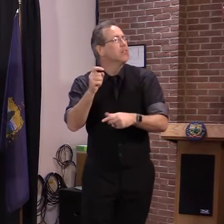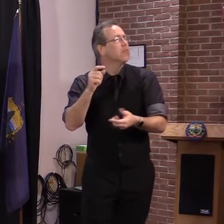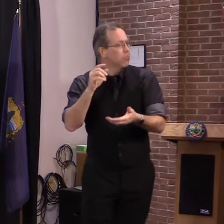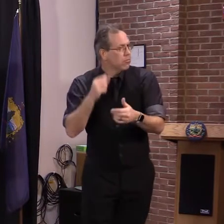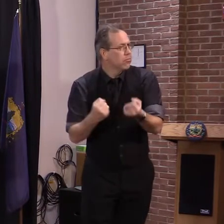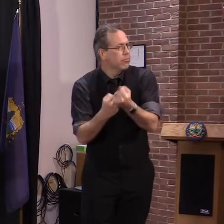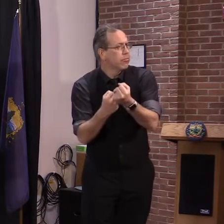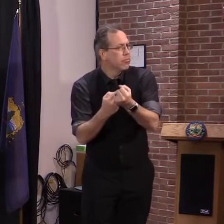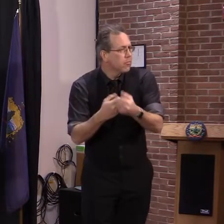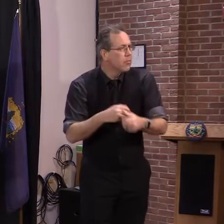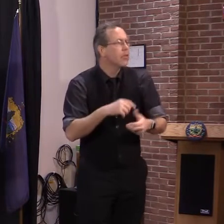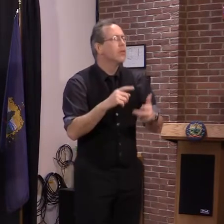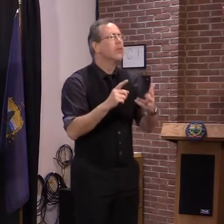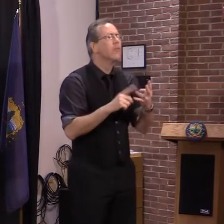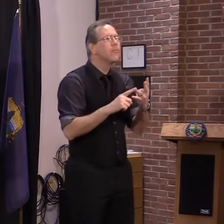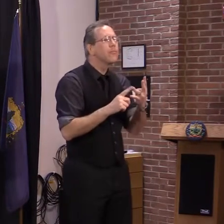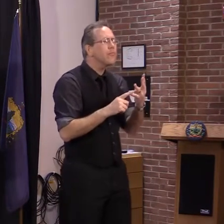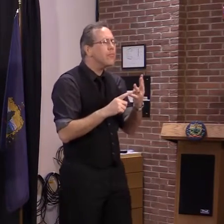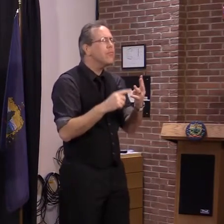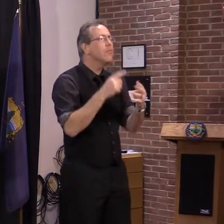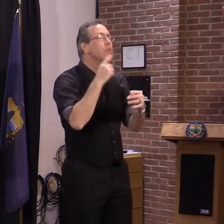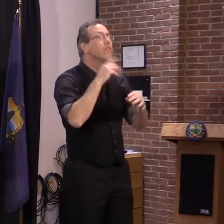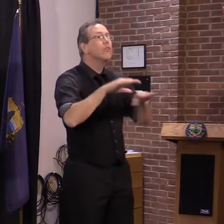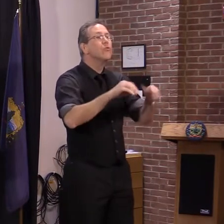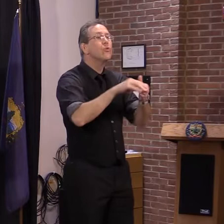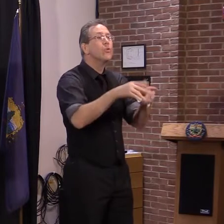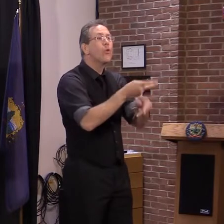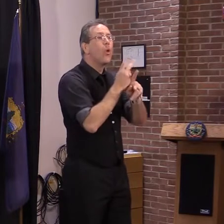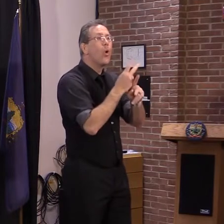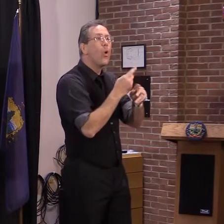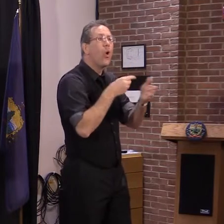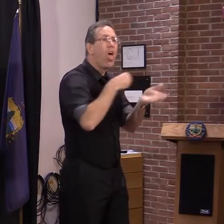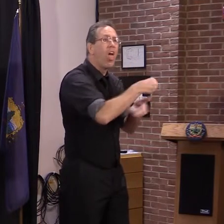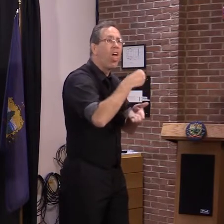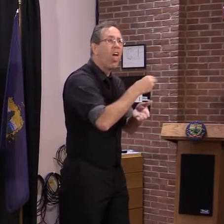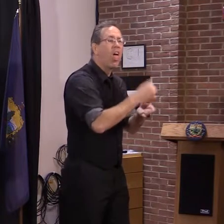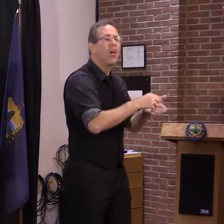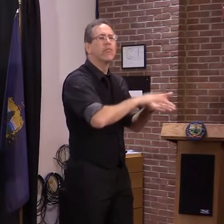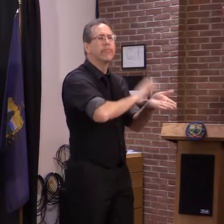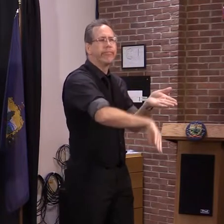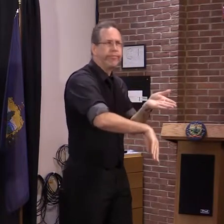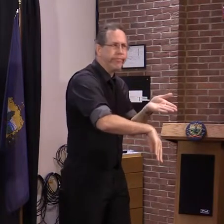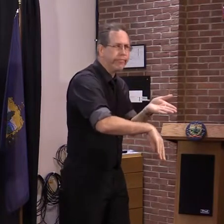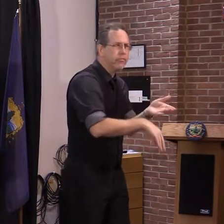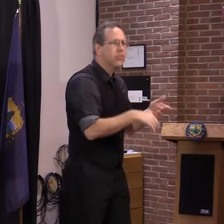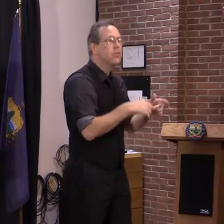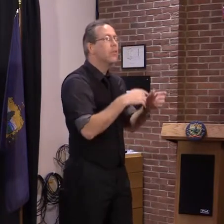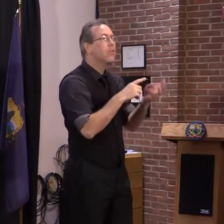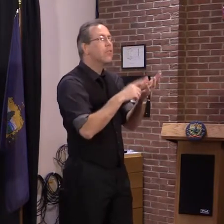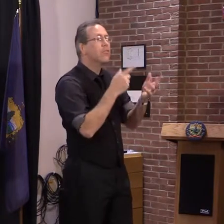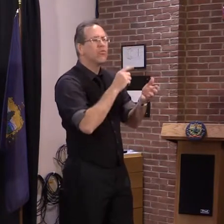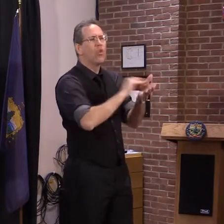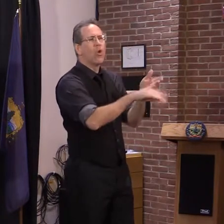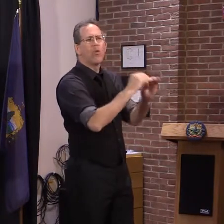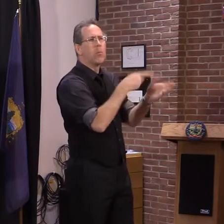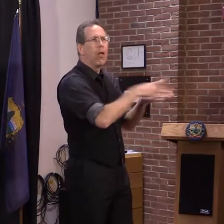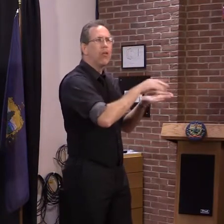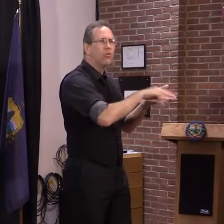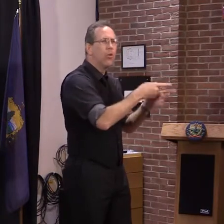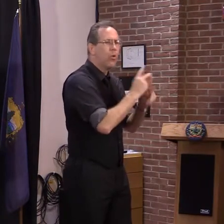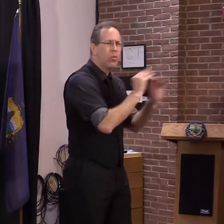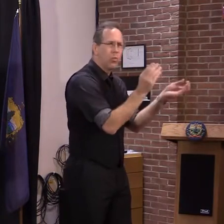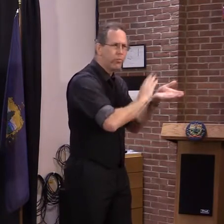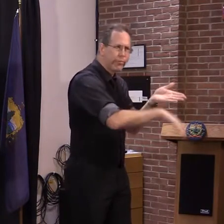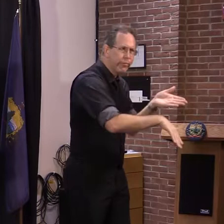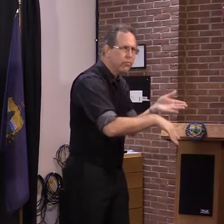deduct 100% of the student loan interest paid on their taxes, providing income tax credits for